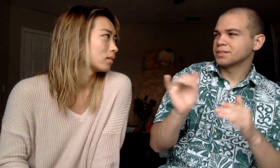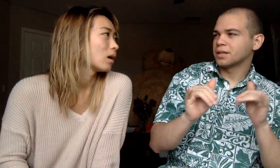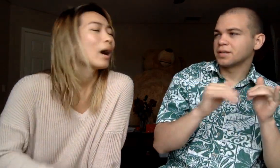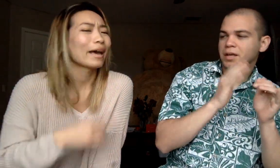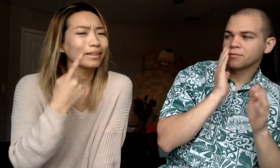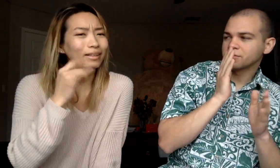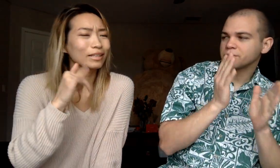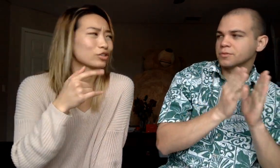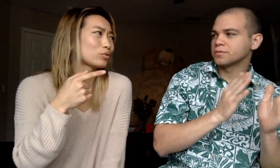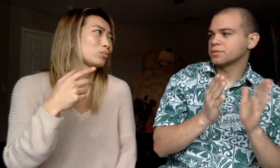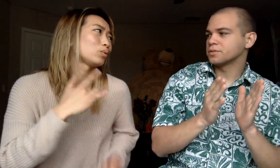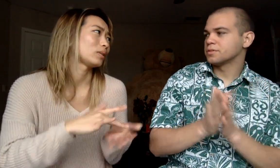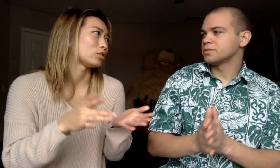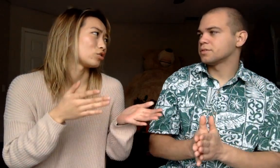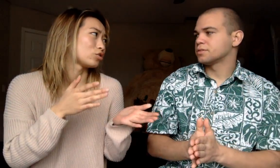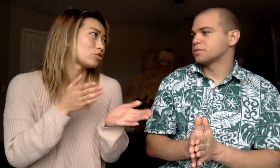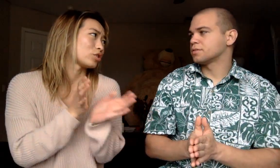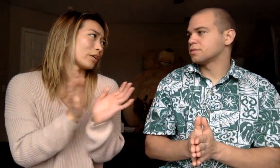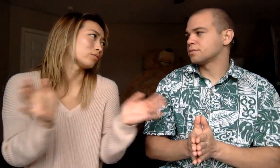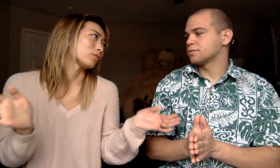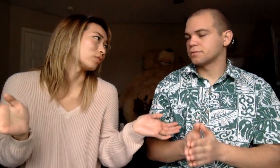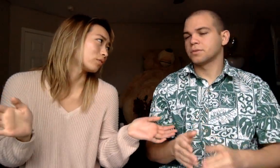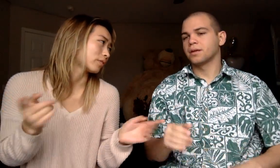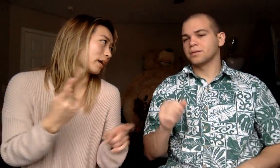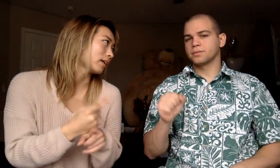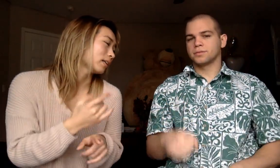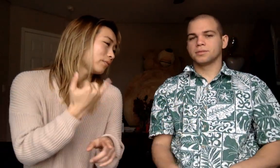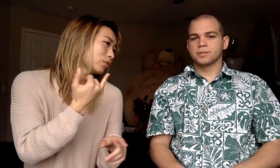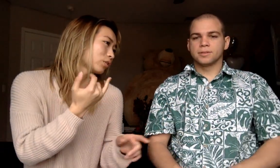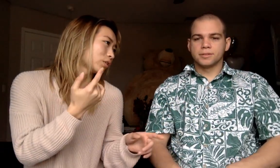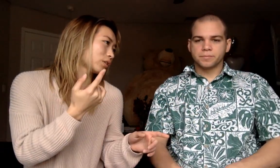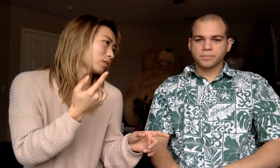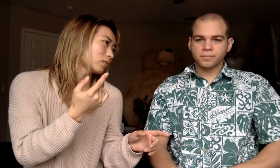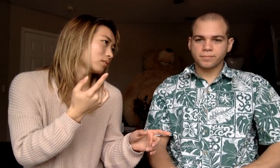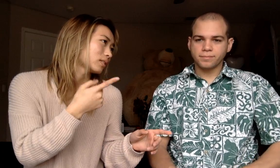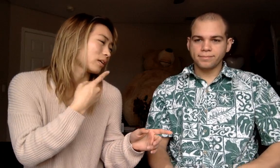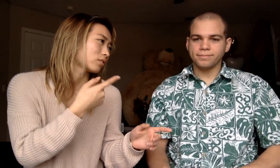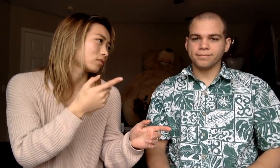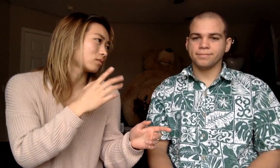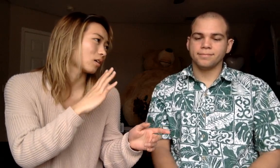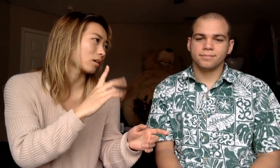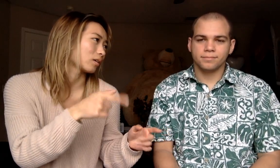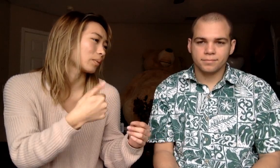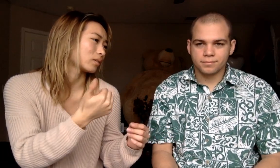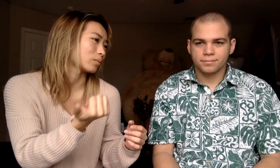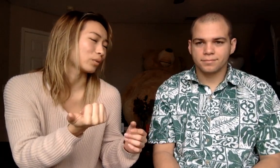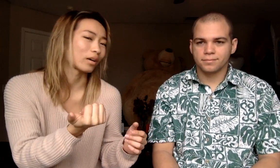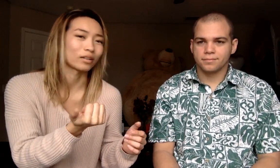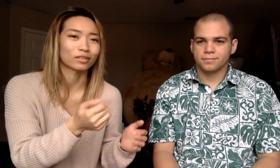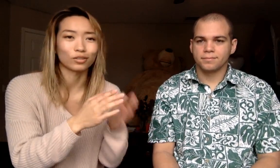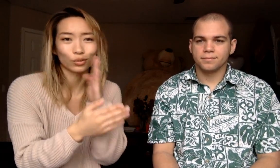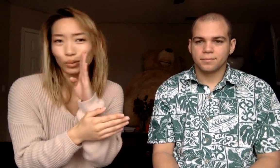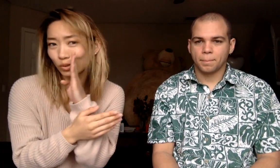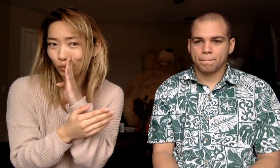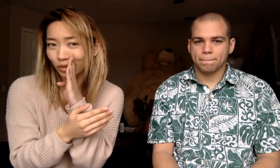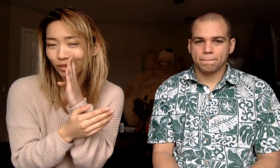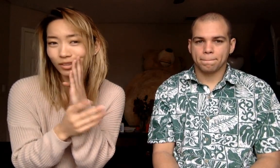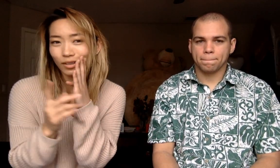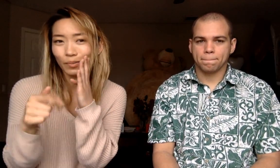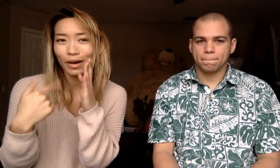I think that's just rude in general, right? If say you're talking about someone else and you're whispering about